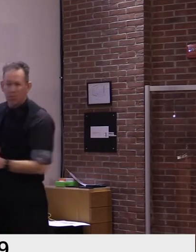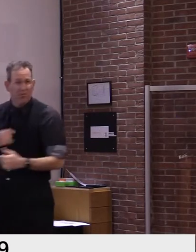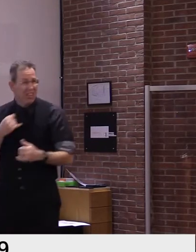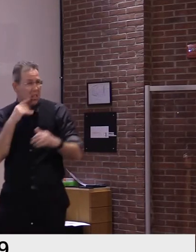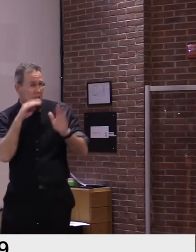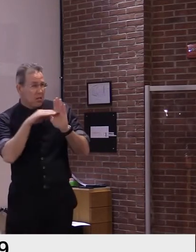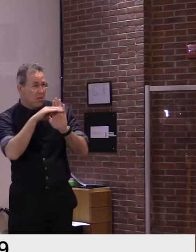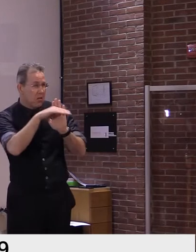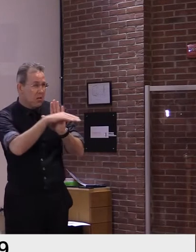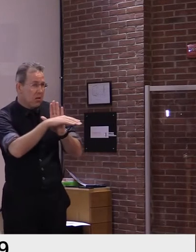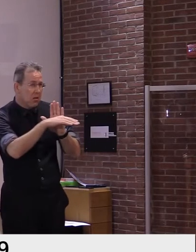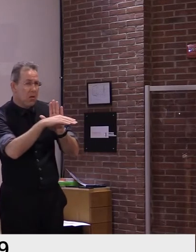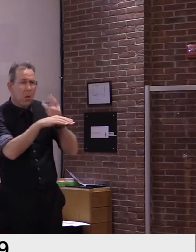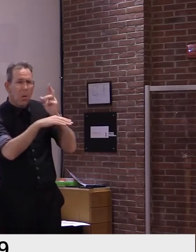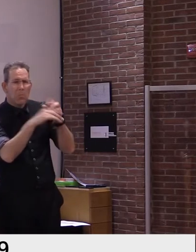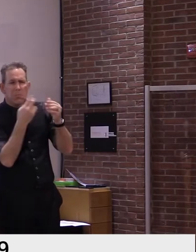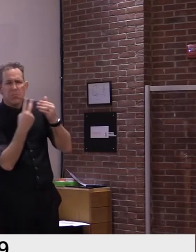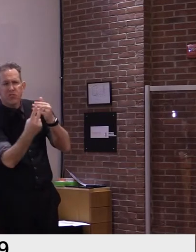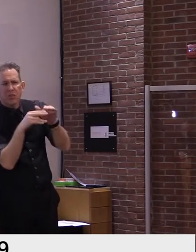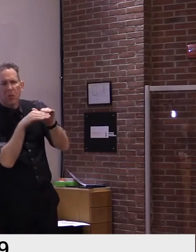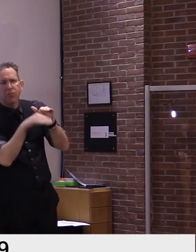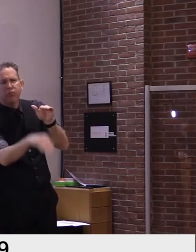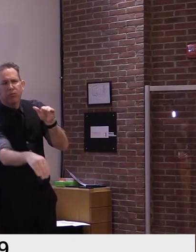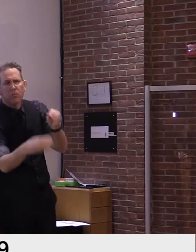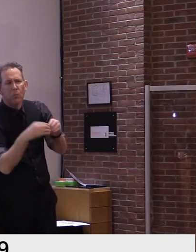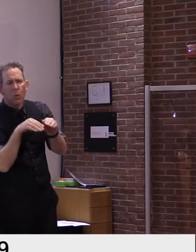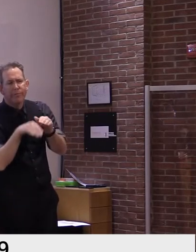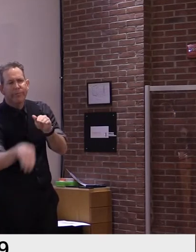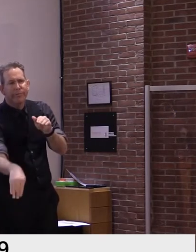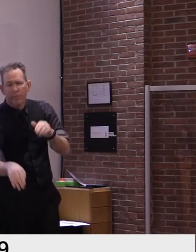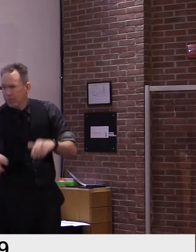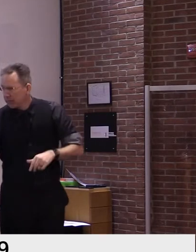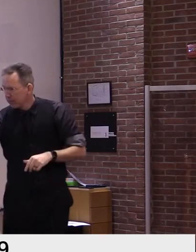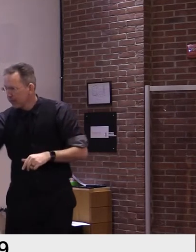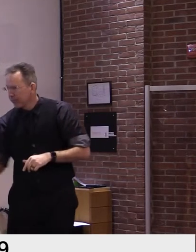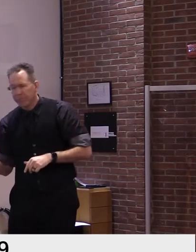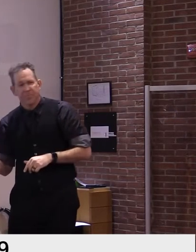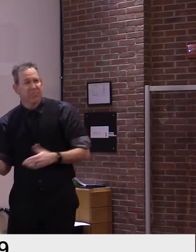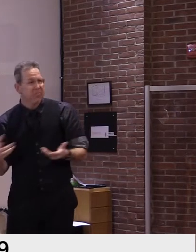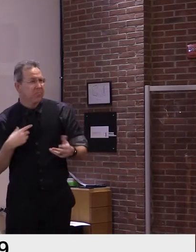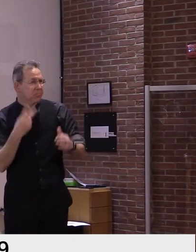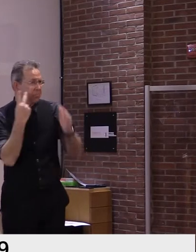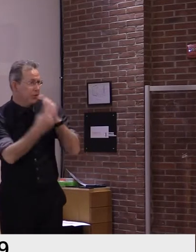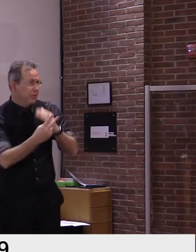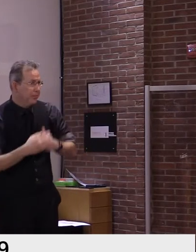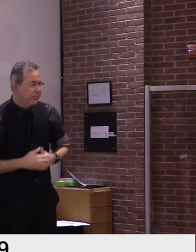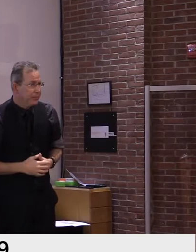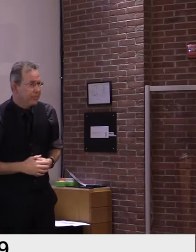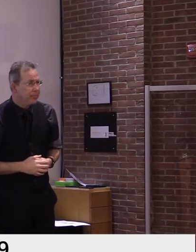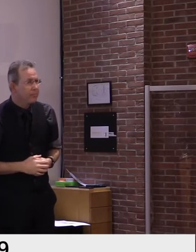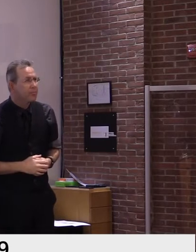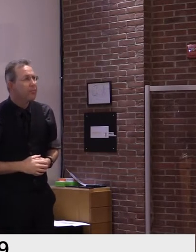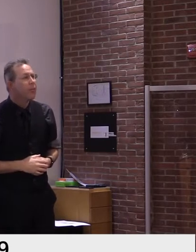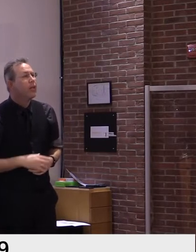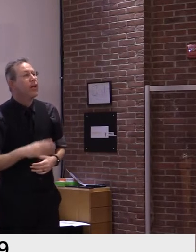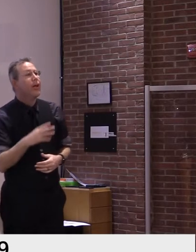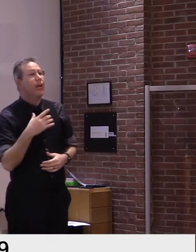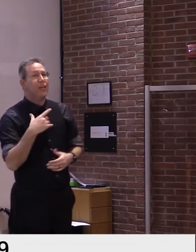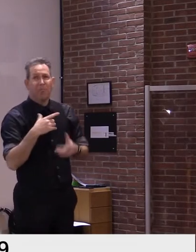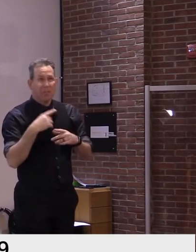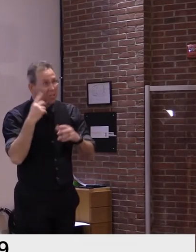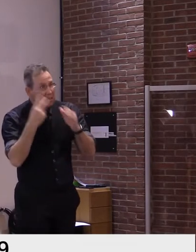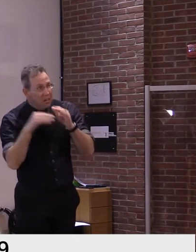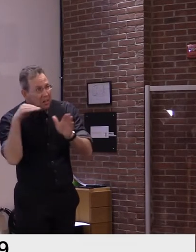with cases expected to fall throughout March and into April. But of course, we must keep a few things in